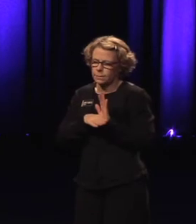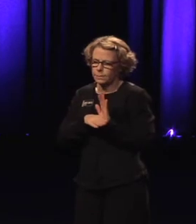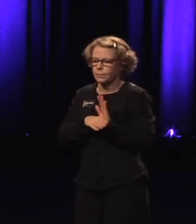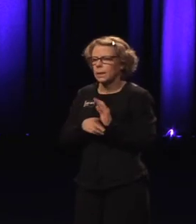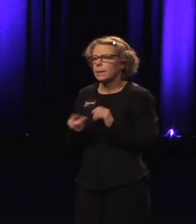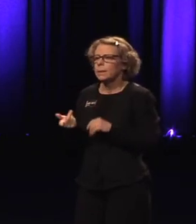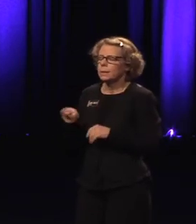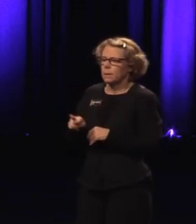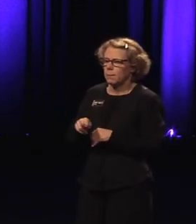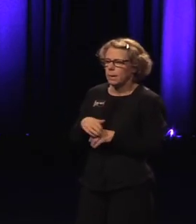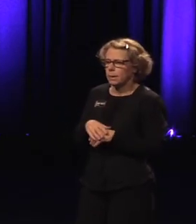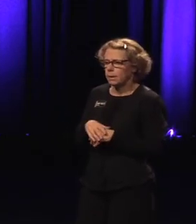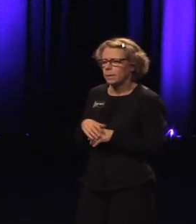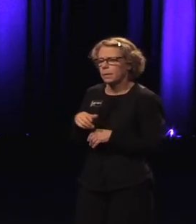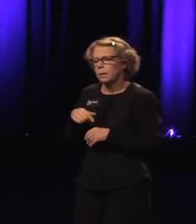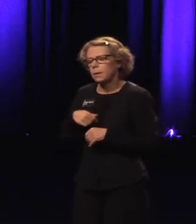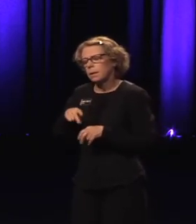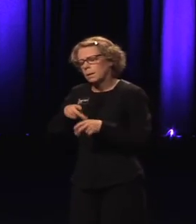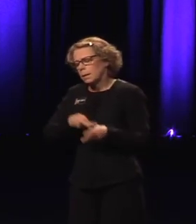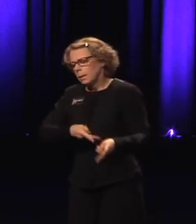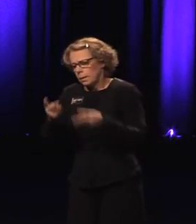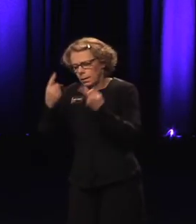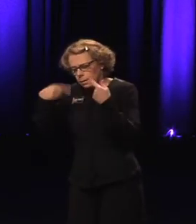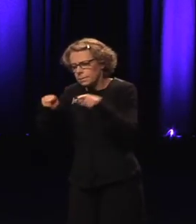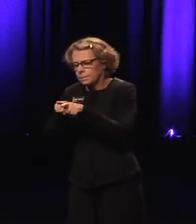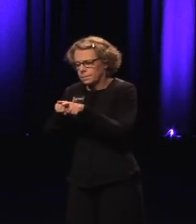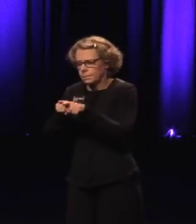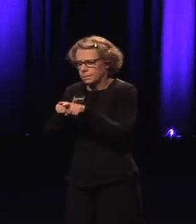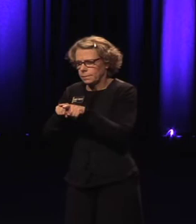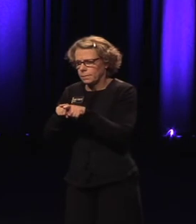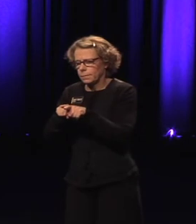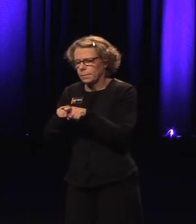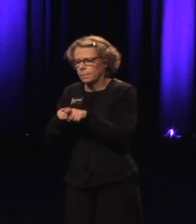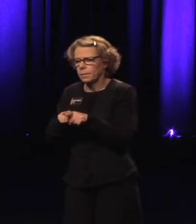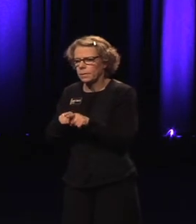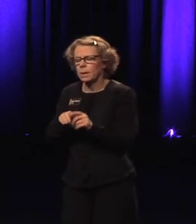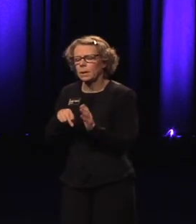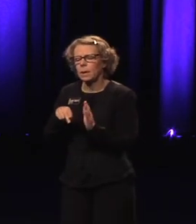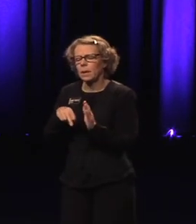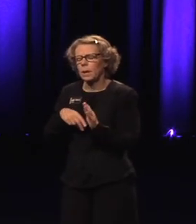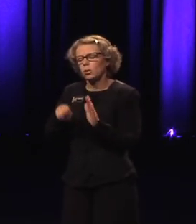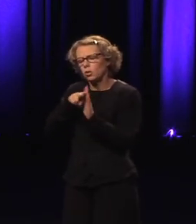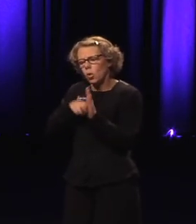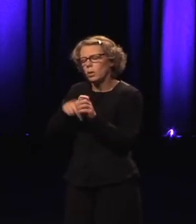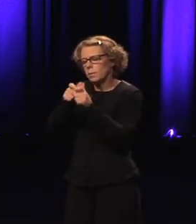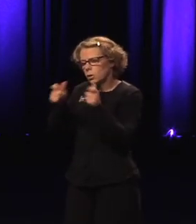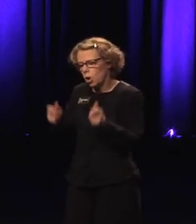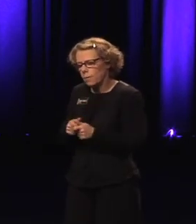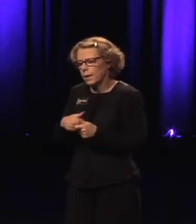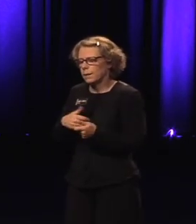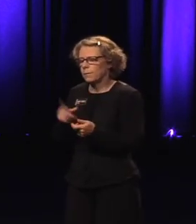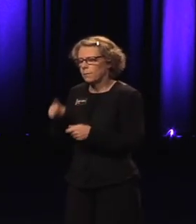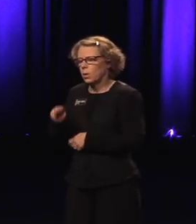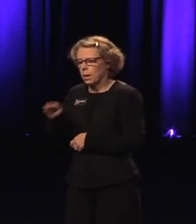universally agreed and universally applicable normative framework of human rights is more